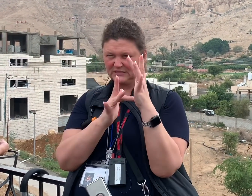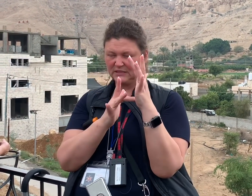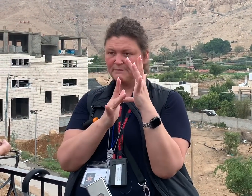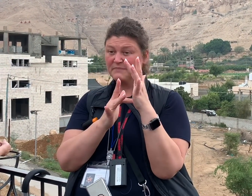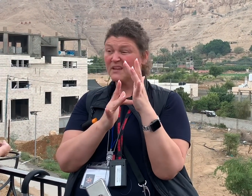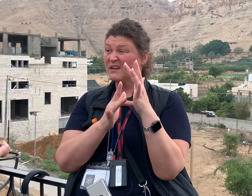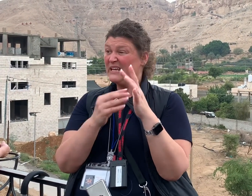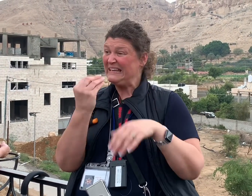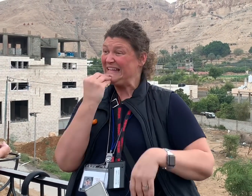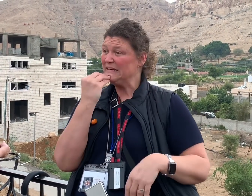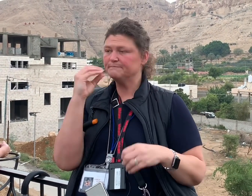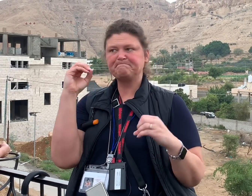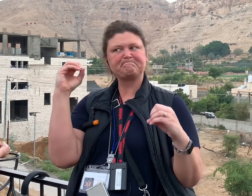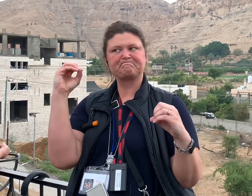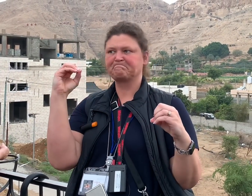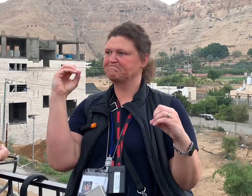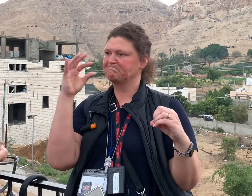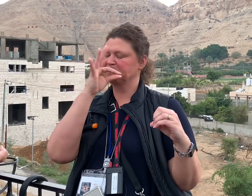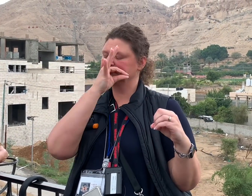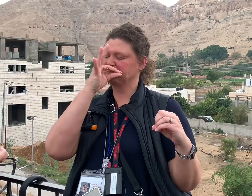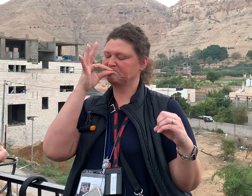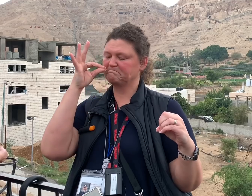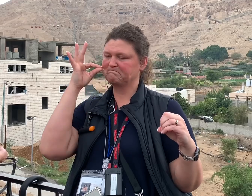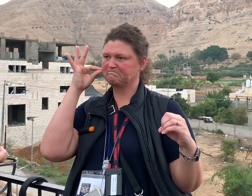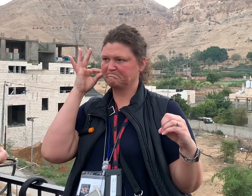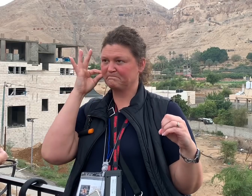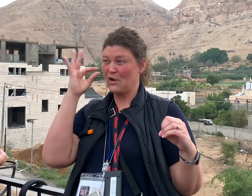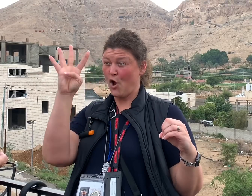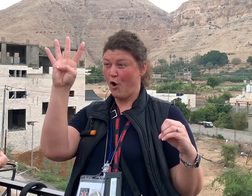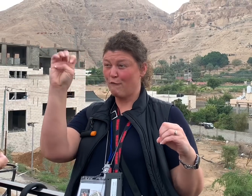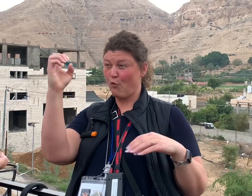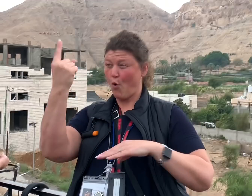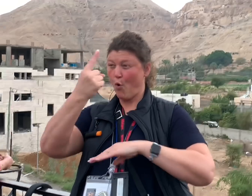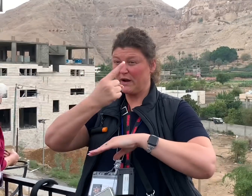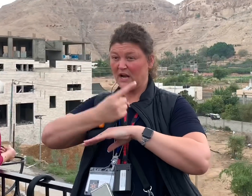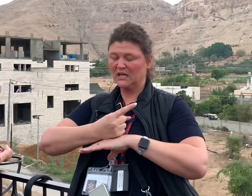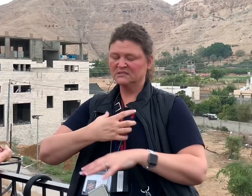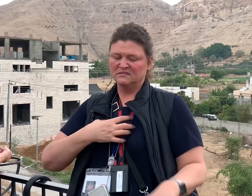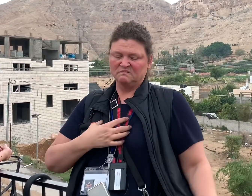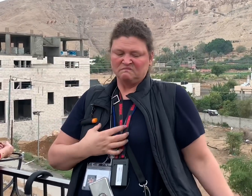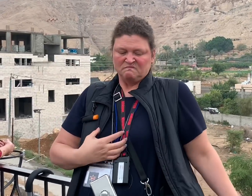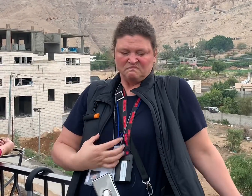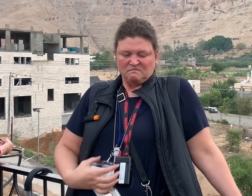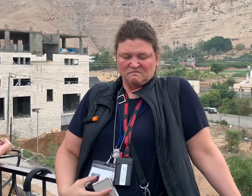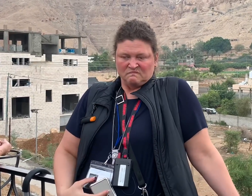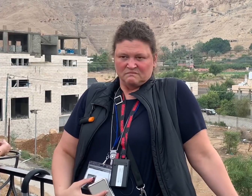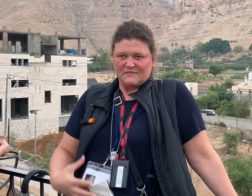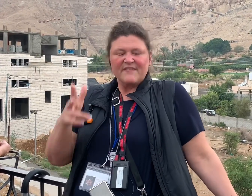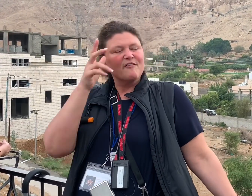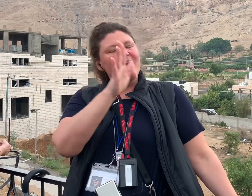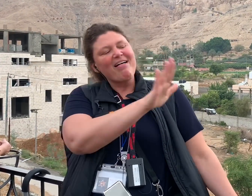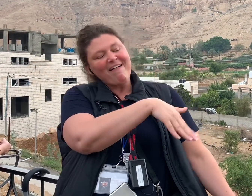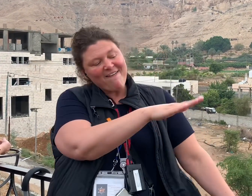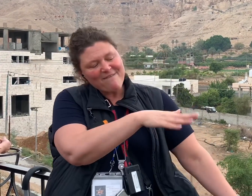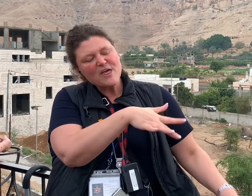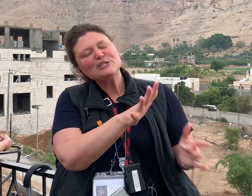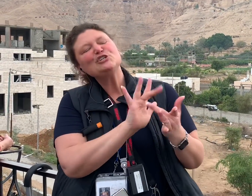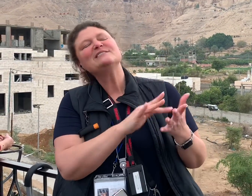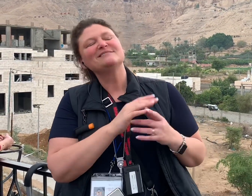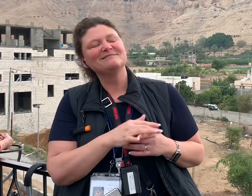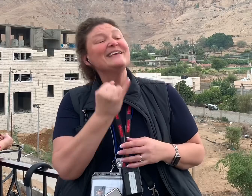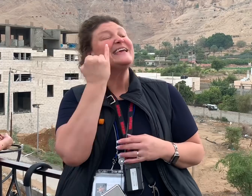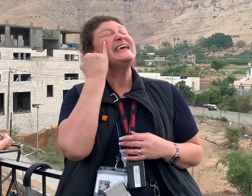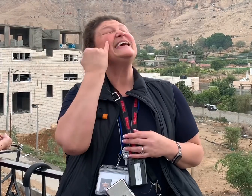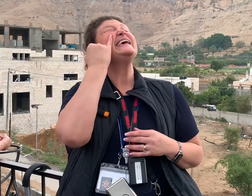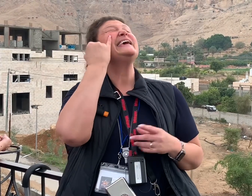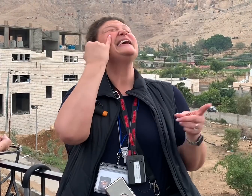ate nothing, and afterward, when they had ended, he was hungry. And the devil said to him, "If you are the Son of